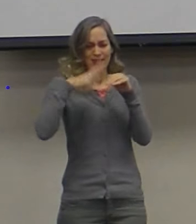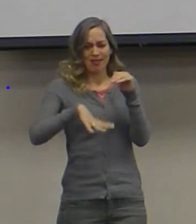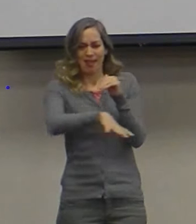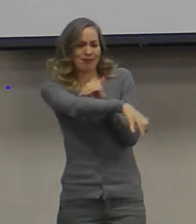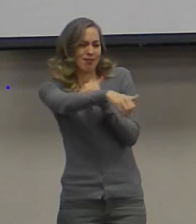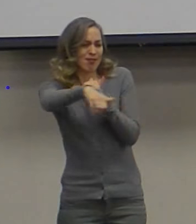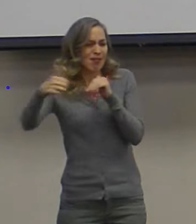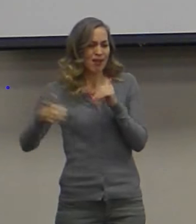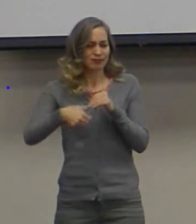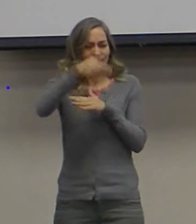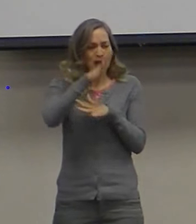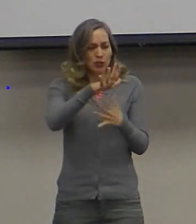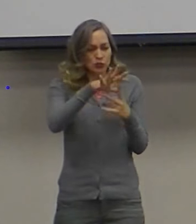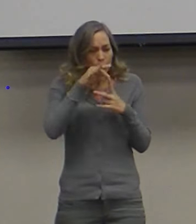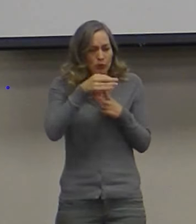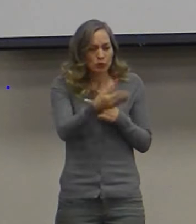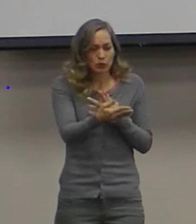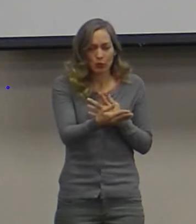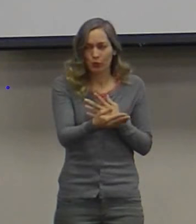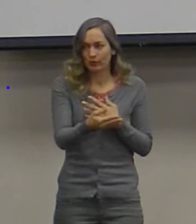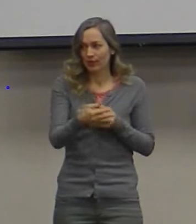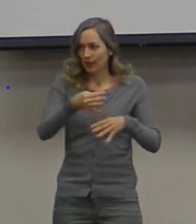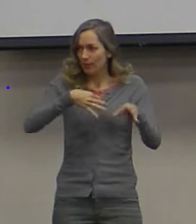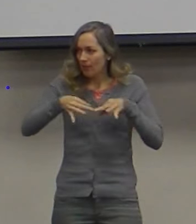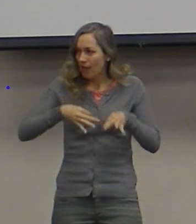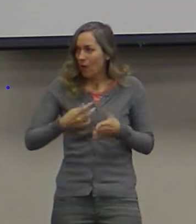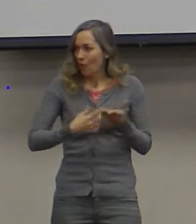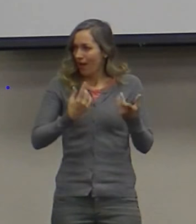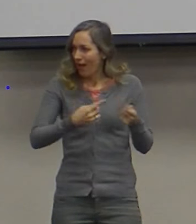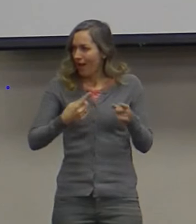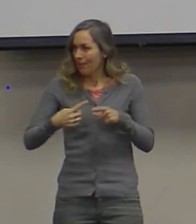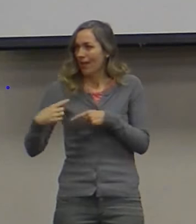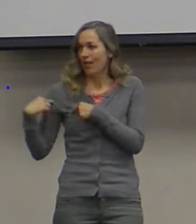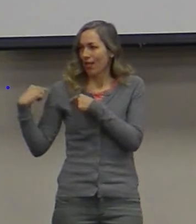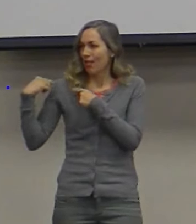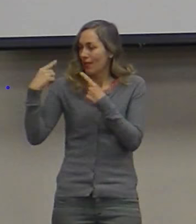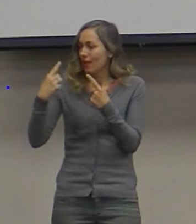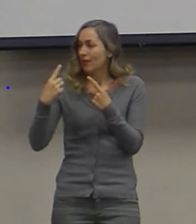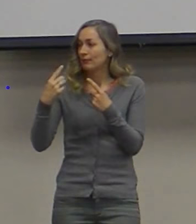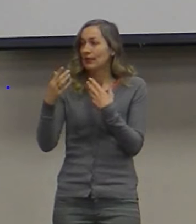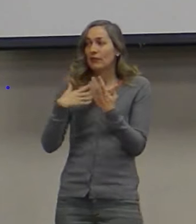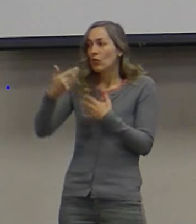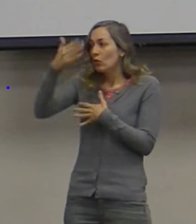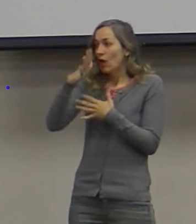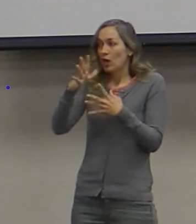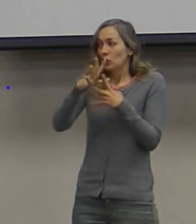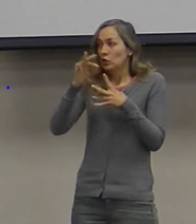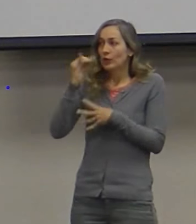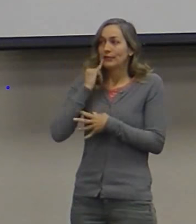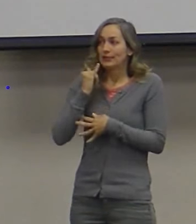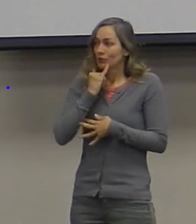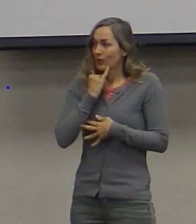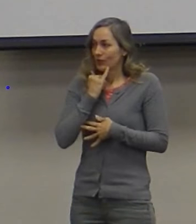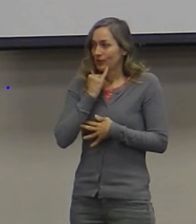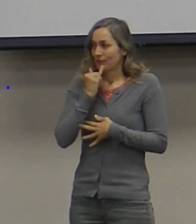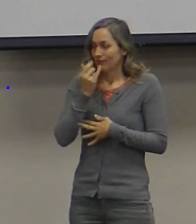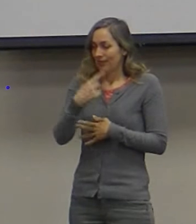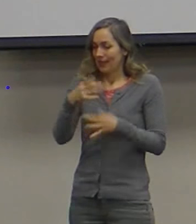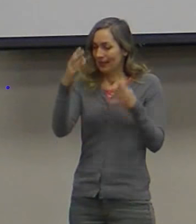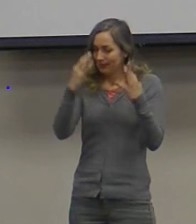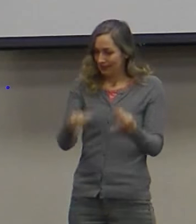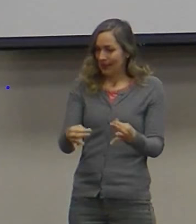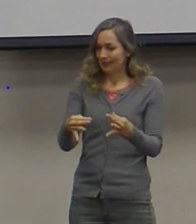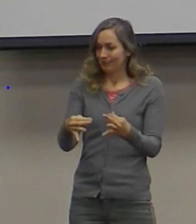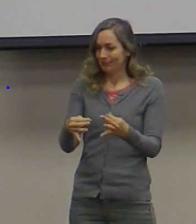you. And this is what is happening back here. But even though God chose them, they chose to go a different